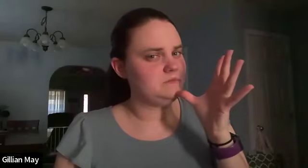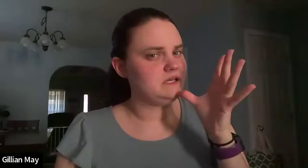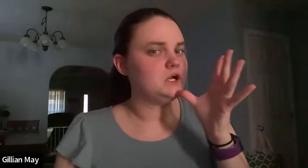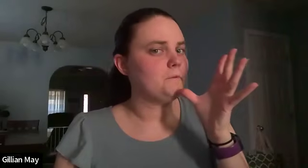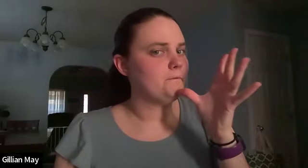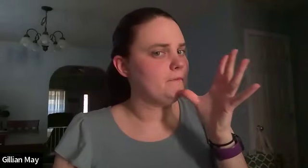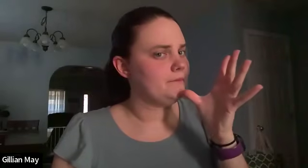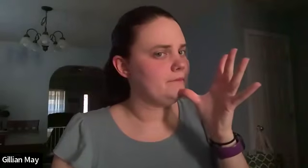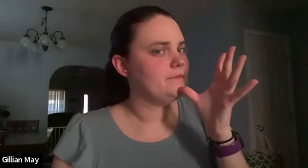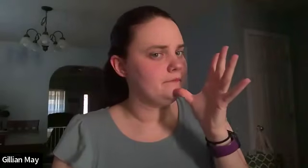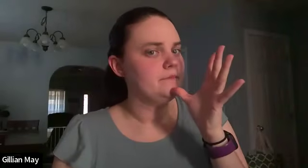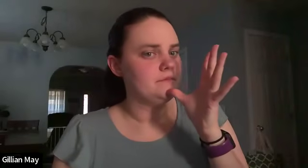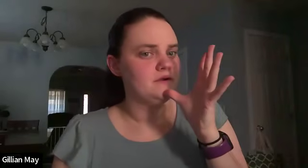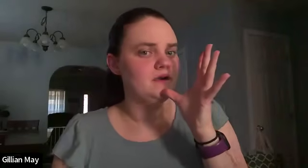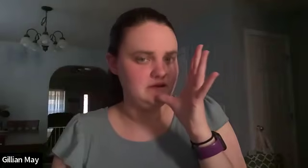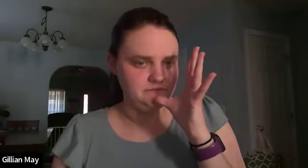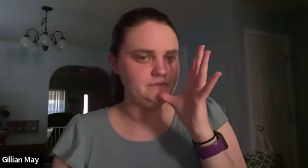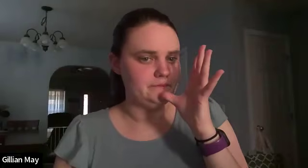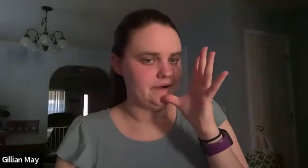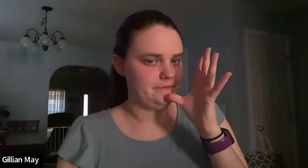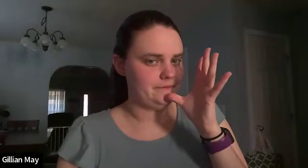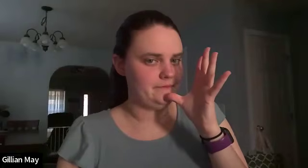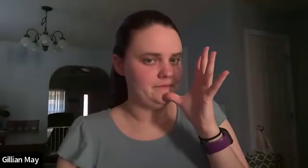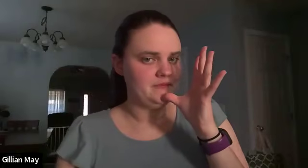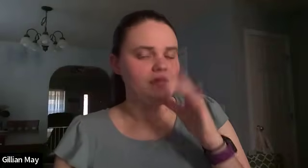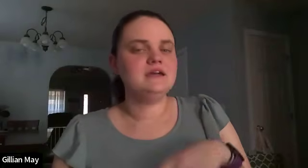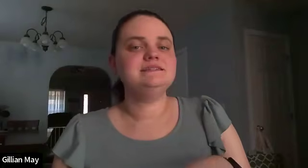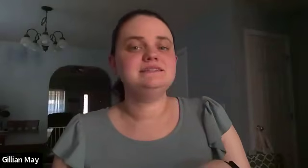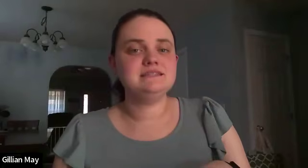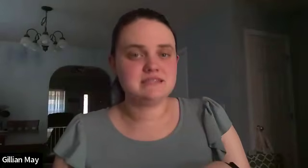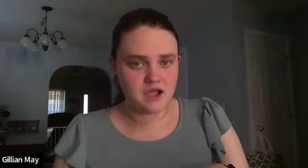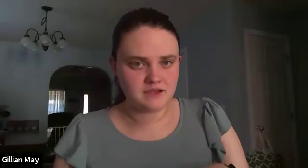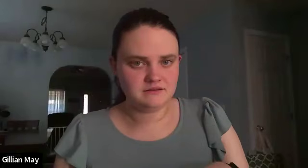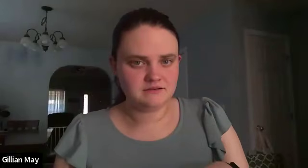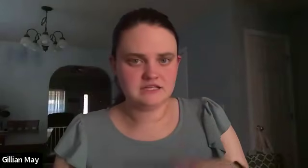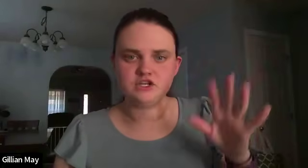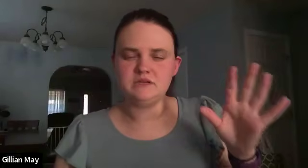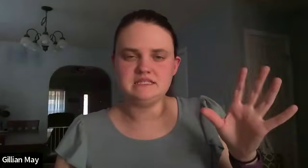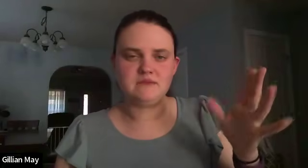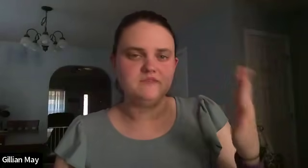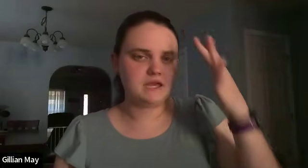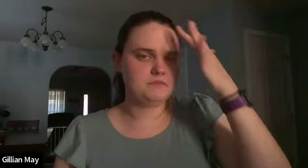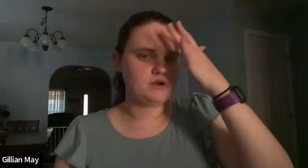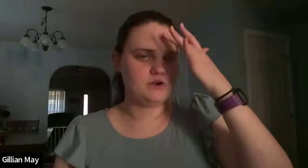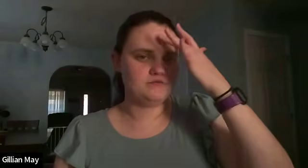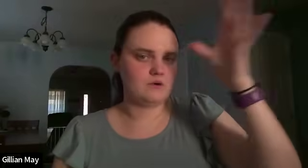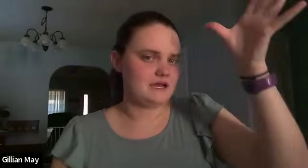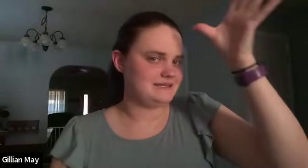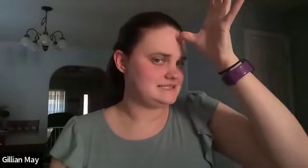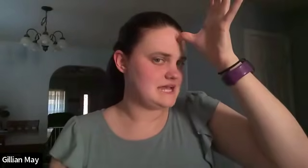keeping it here. Mom. All right. Mom. Dad. it's going to be the same thing, but on our forehead.